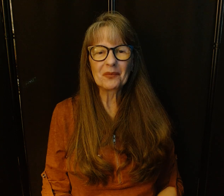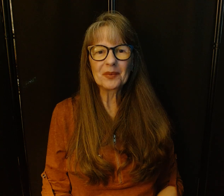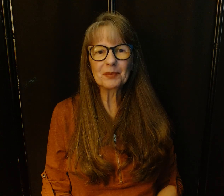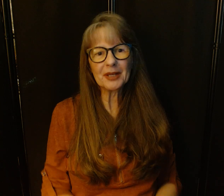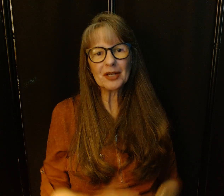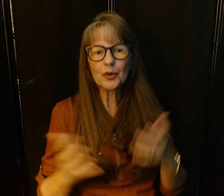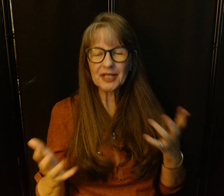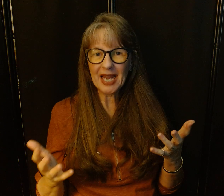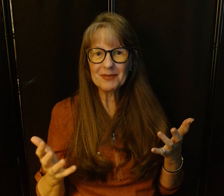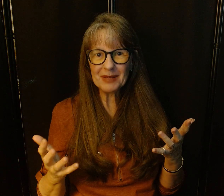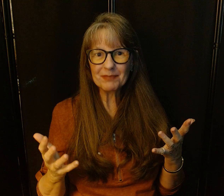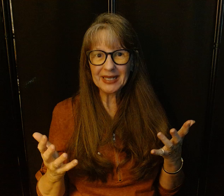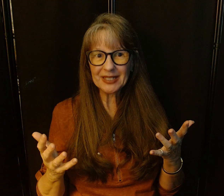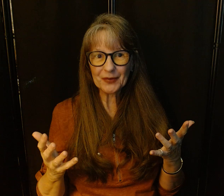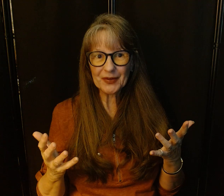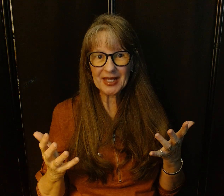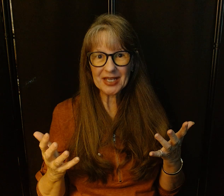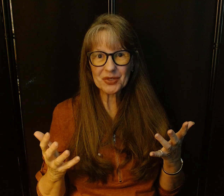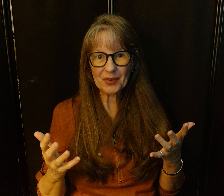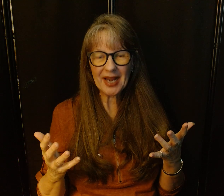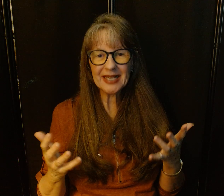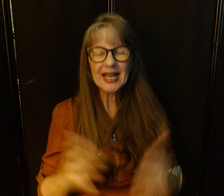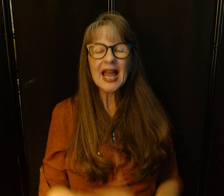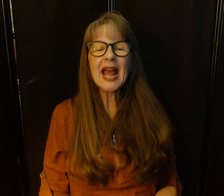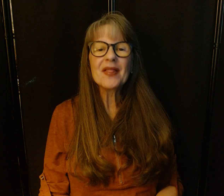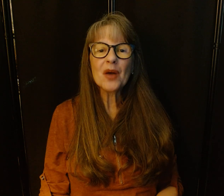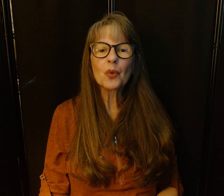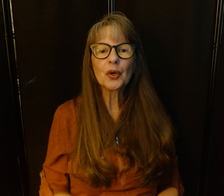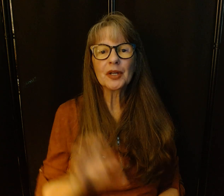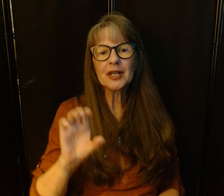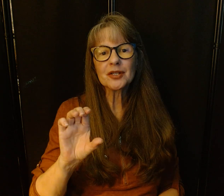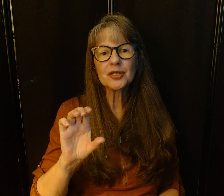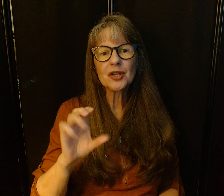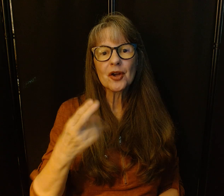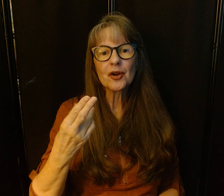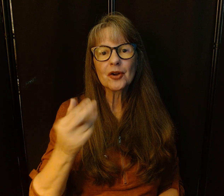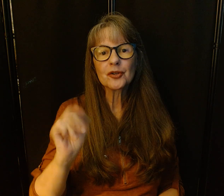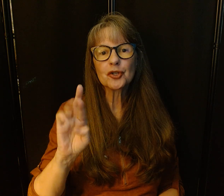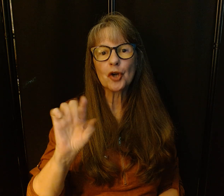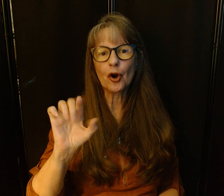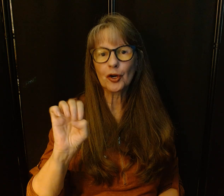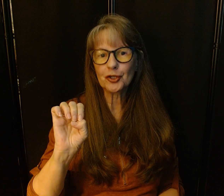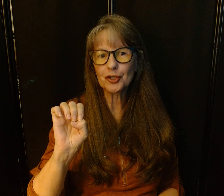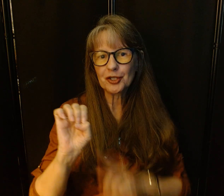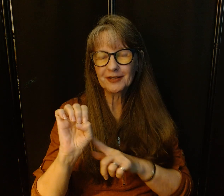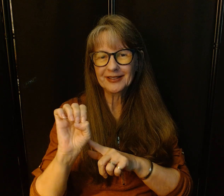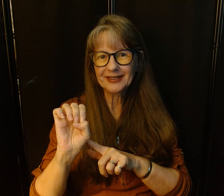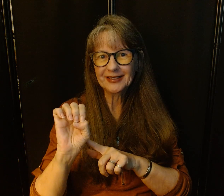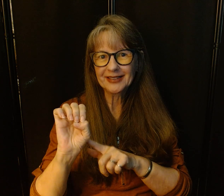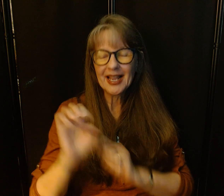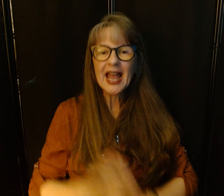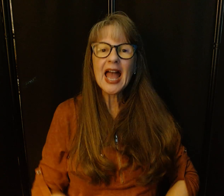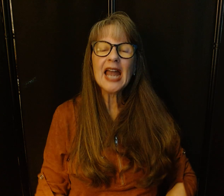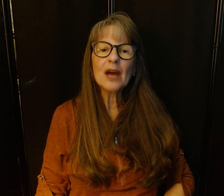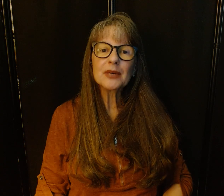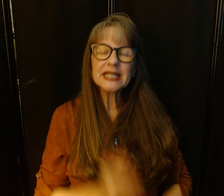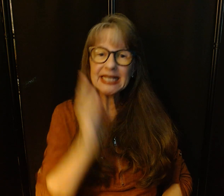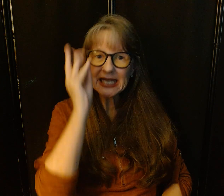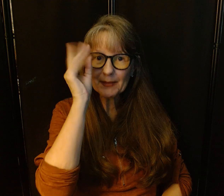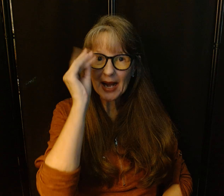but of course it can mean many different things, right? And that word is charge. And I was thinking about, because